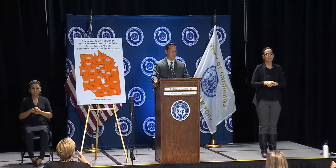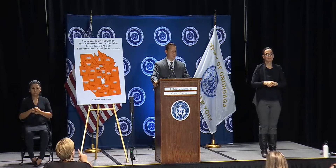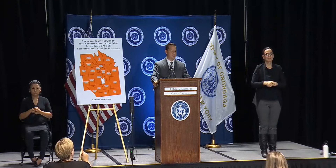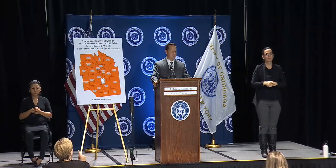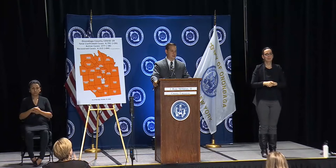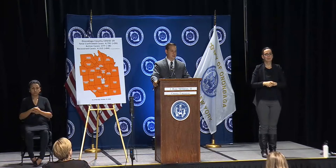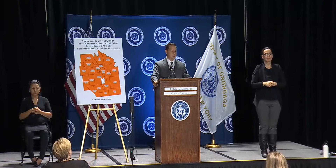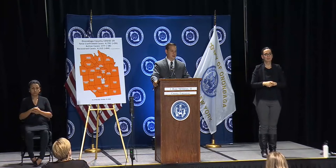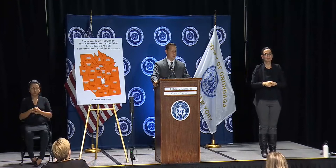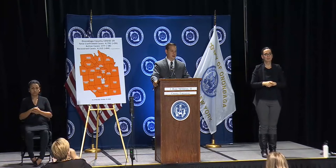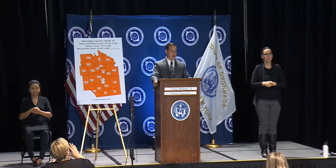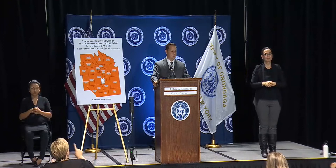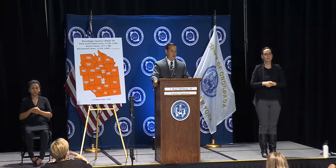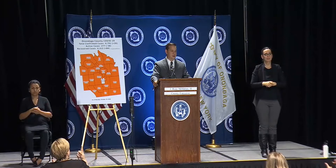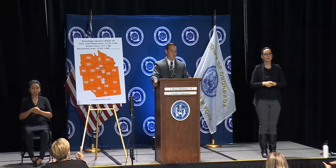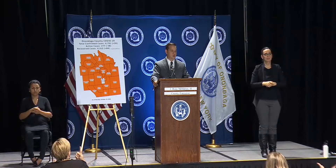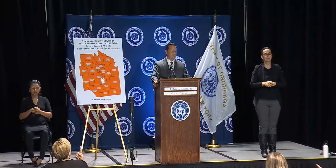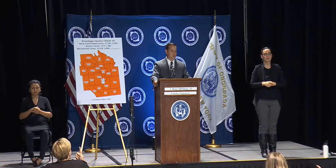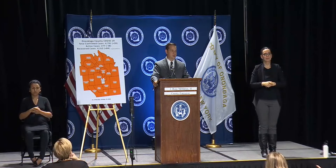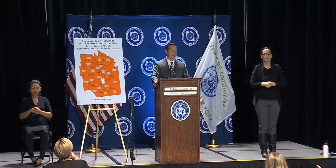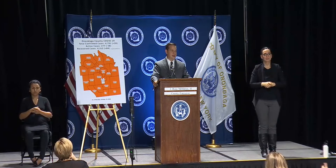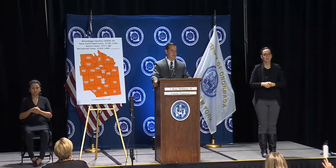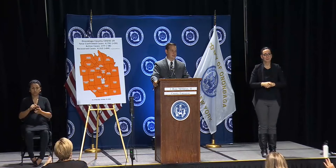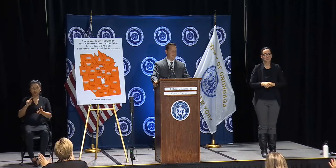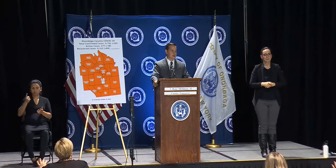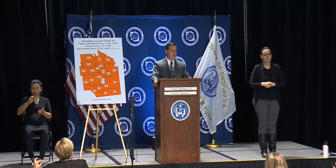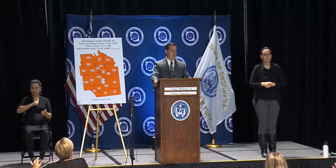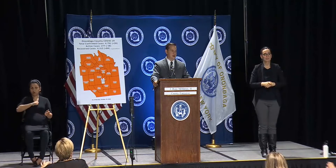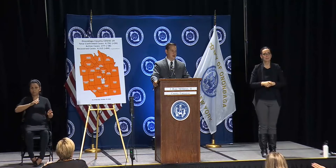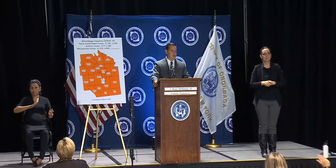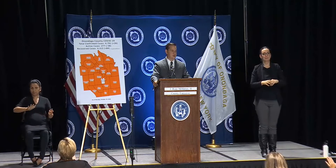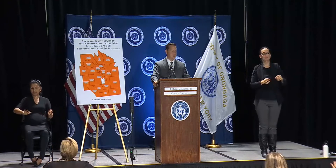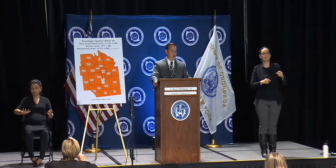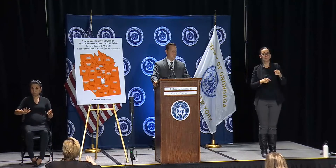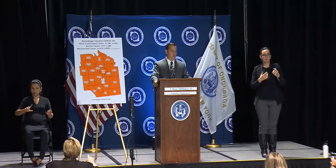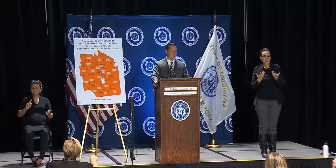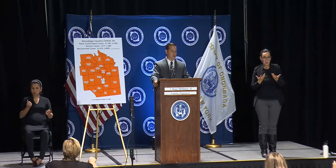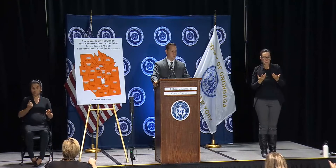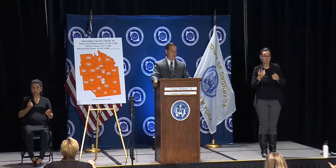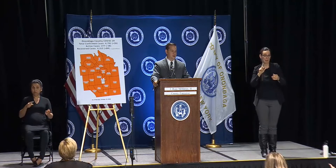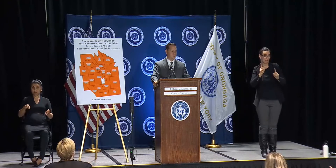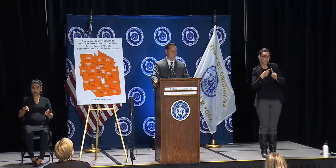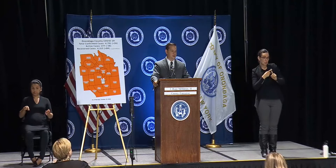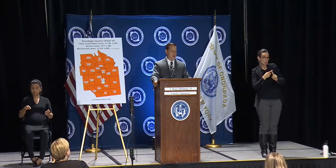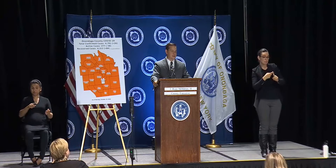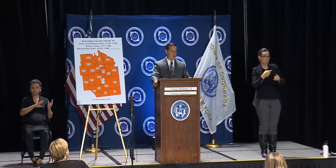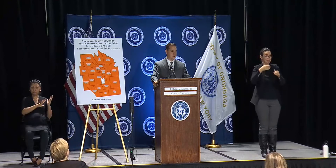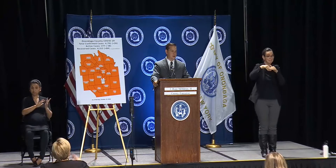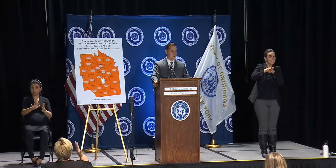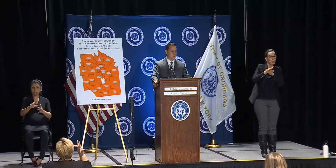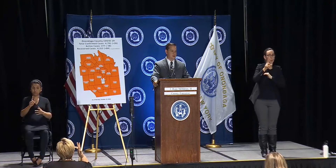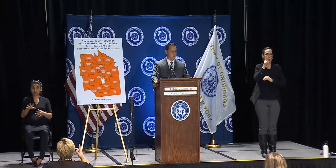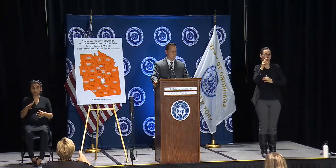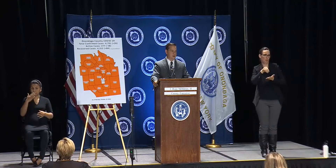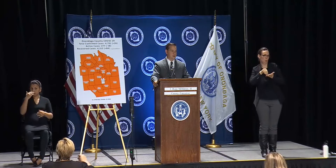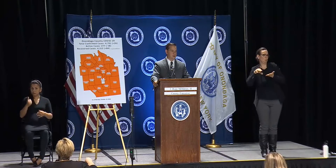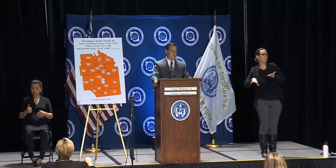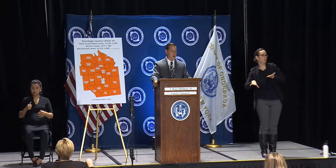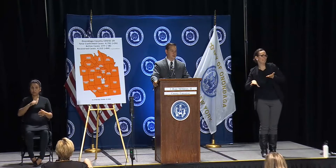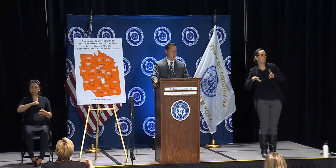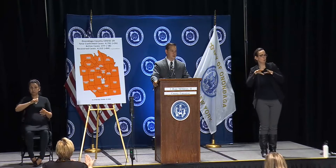essentially guarantee that the students are being tested. You start out with testing